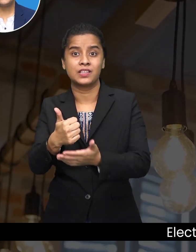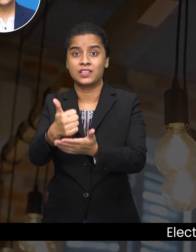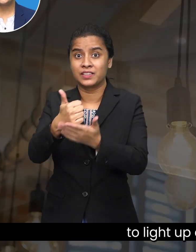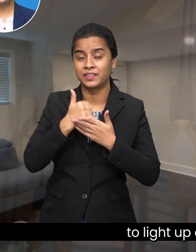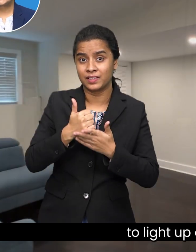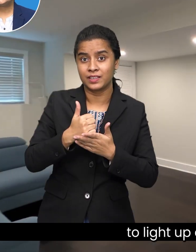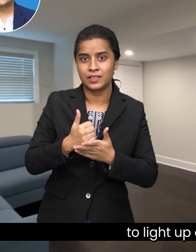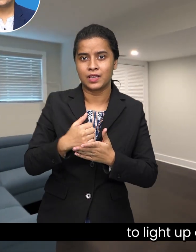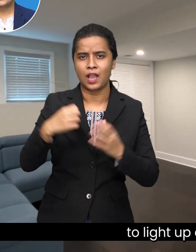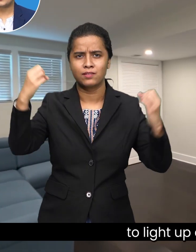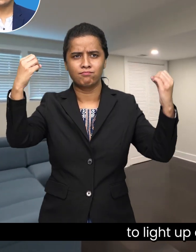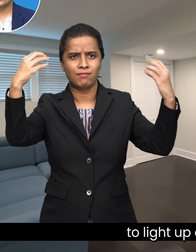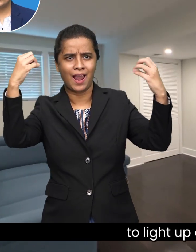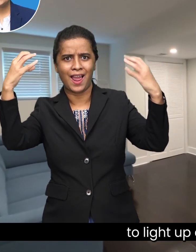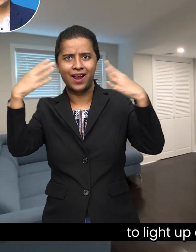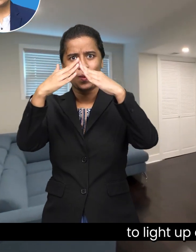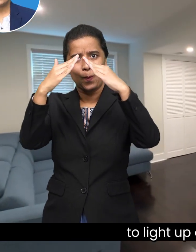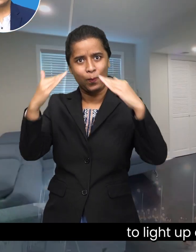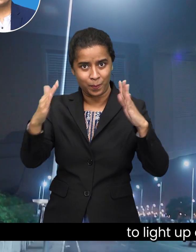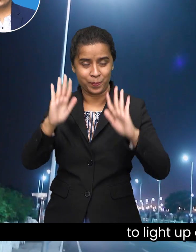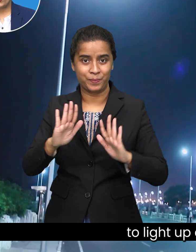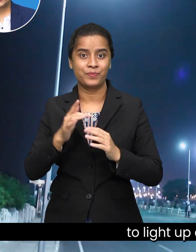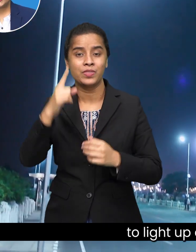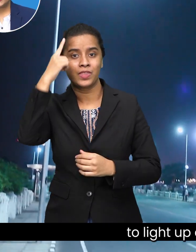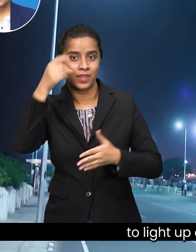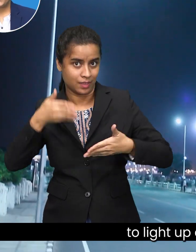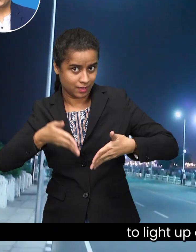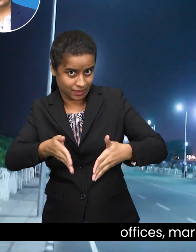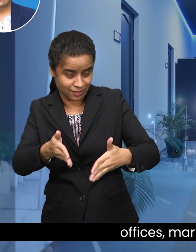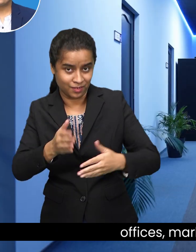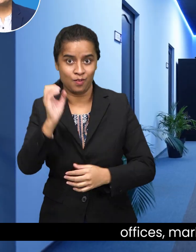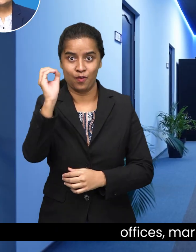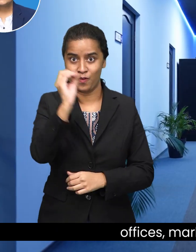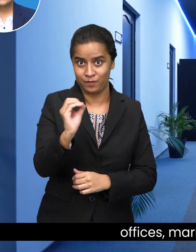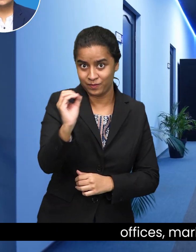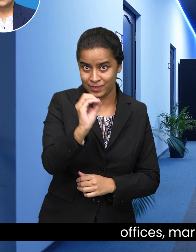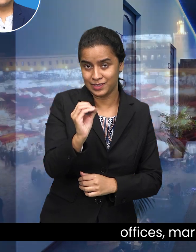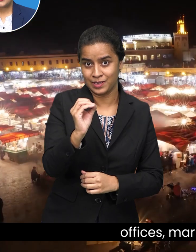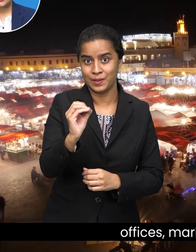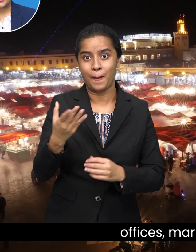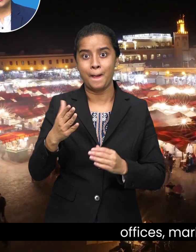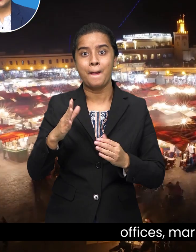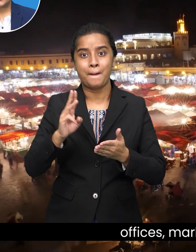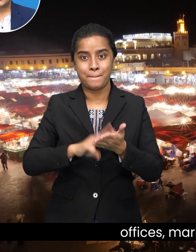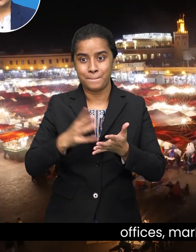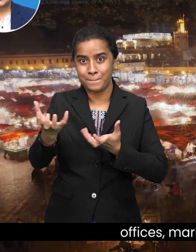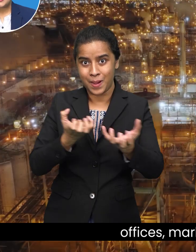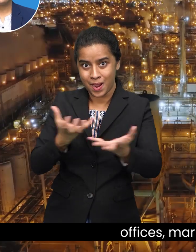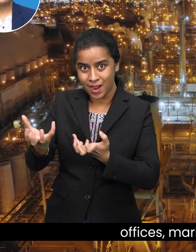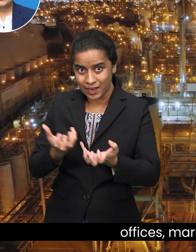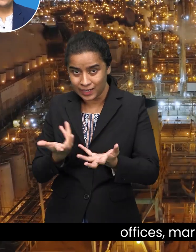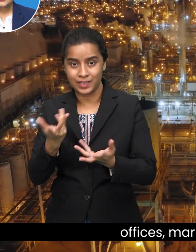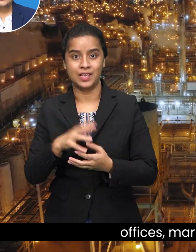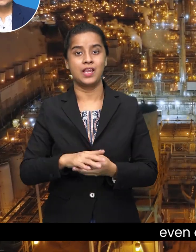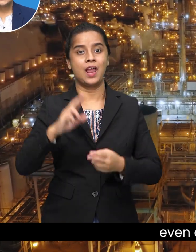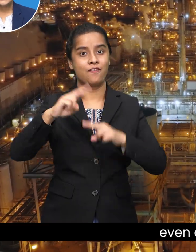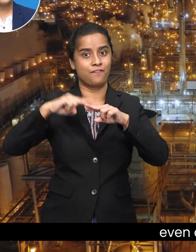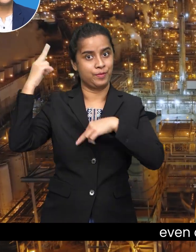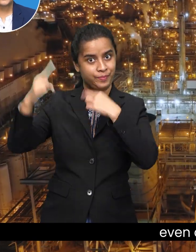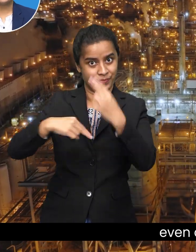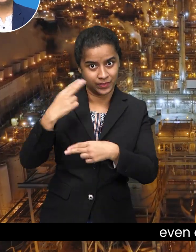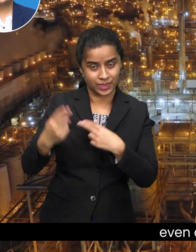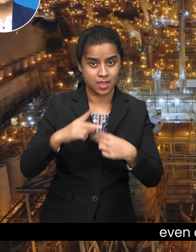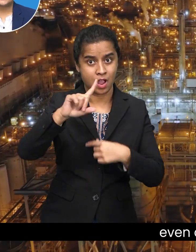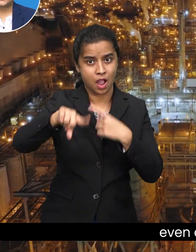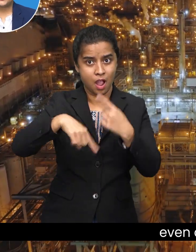Electricity helps to light up our homes, roads, offices, markets, and factories